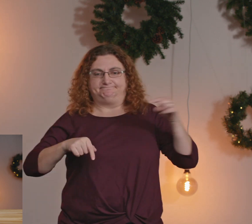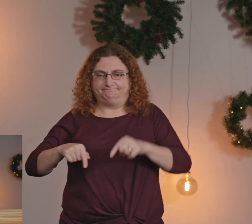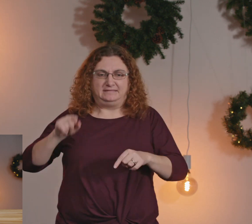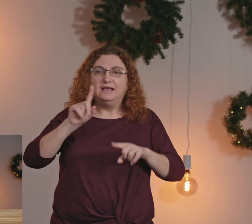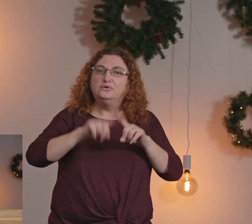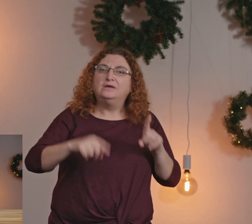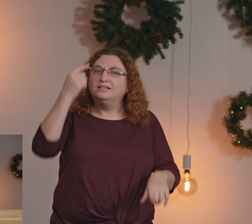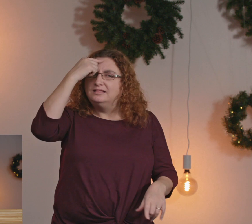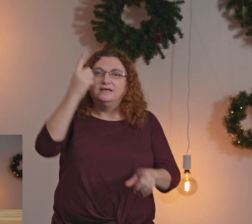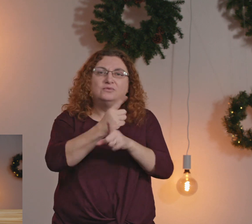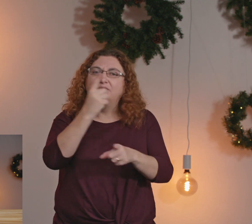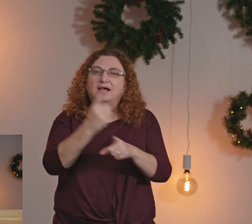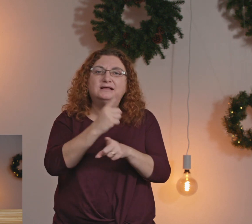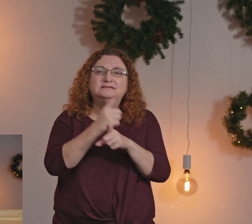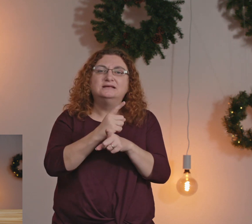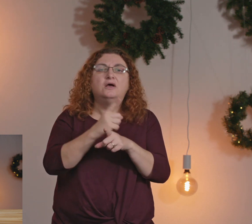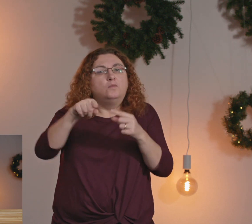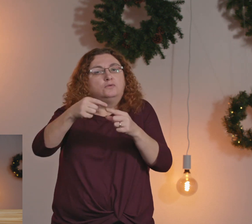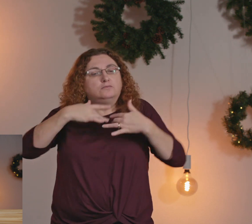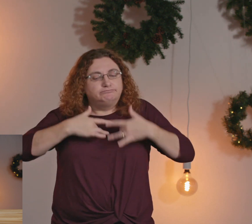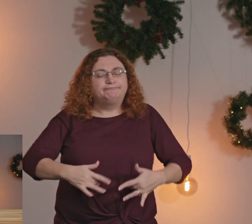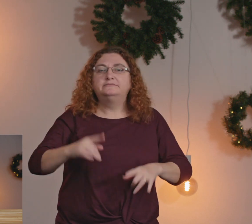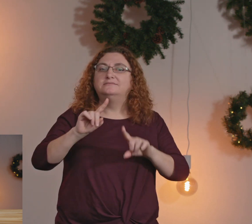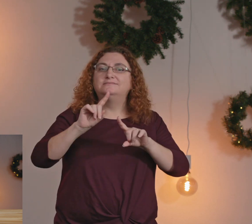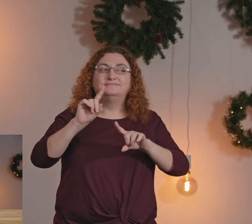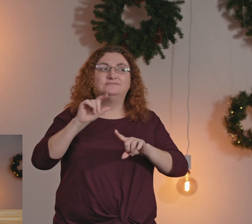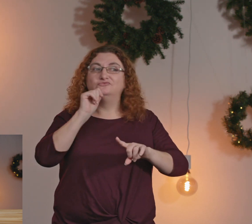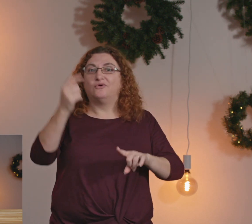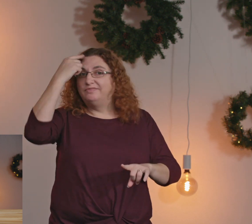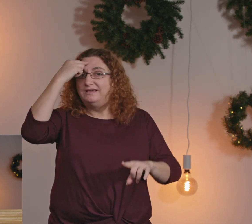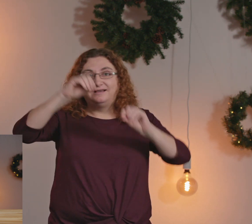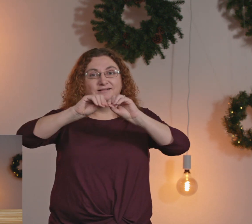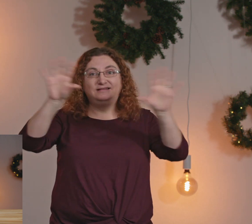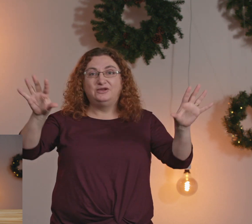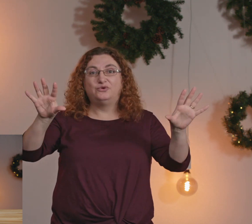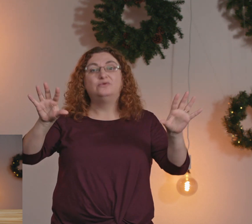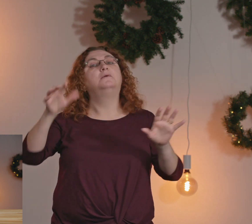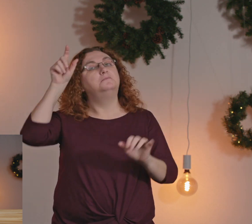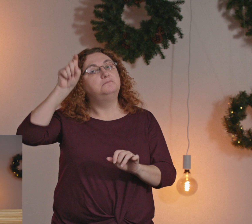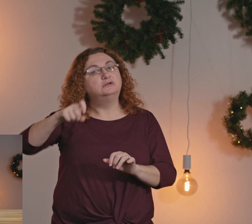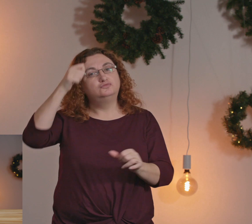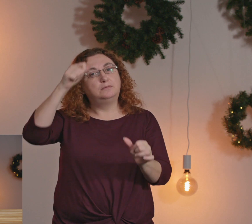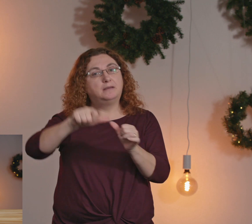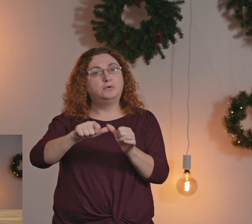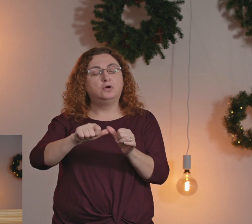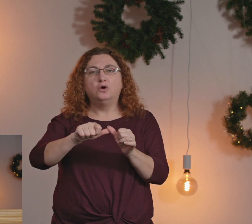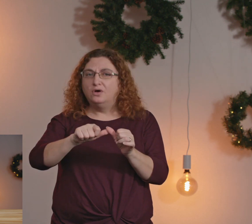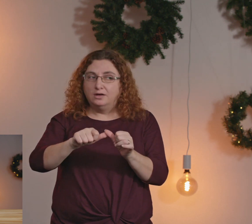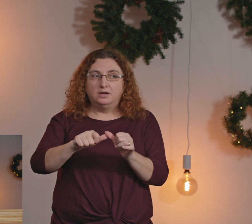think right. And this is the case in our lives. We must remember when it doesn't look like